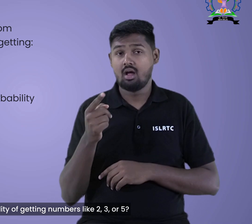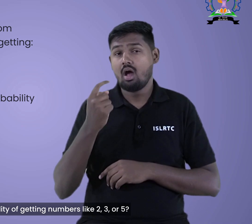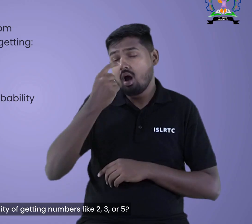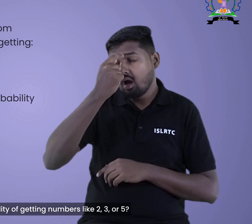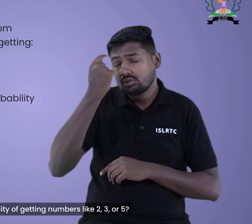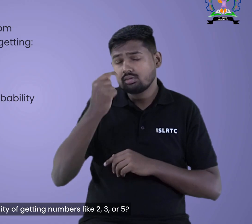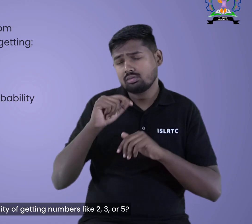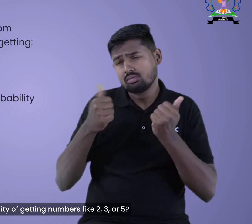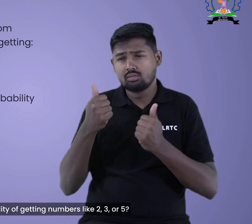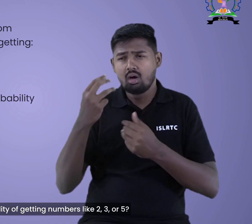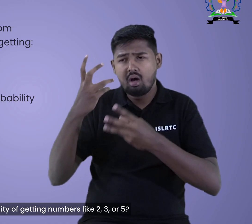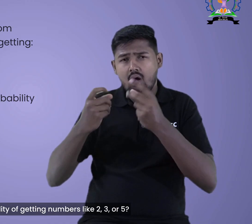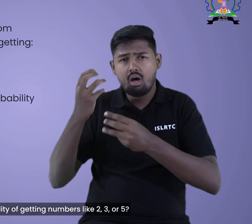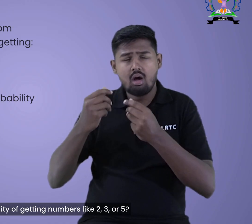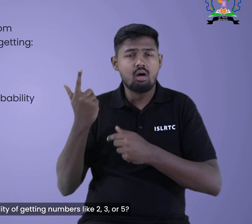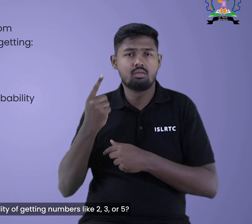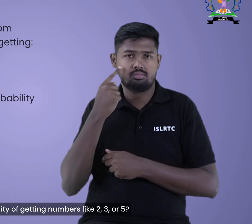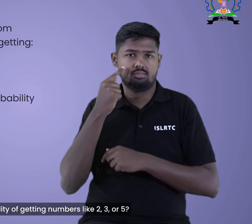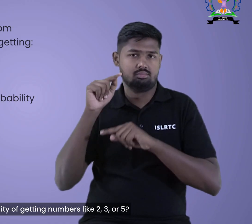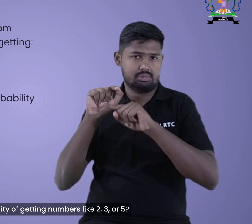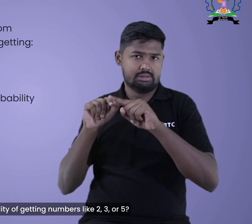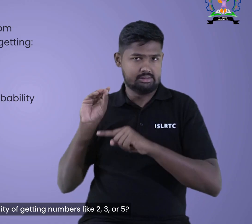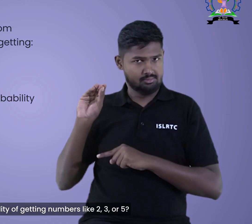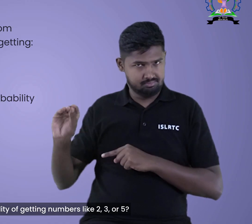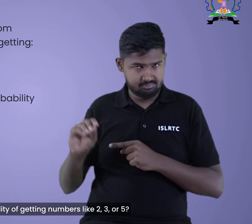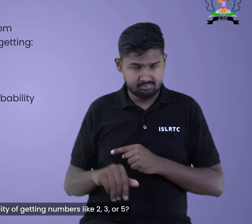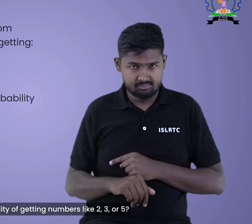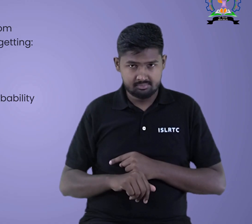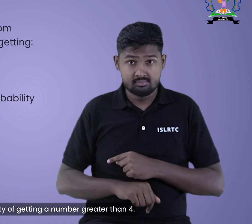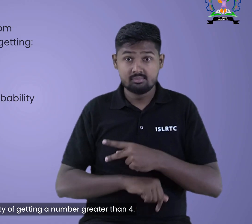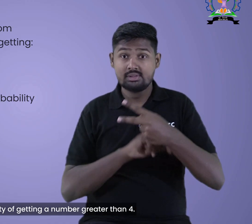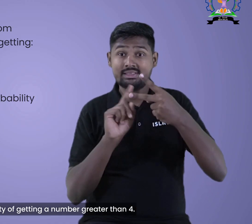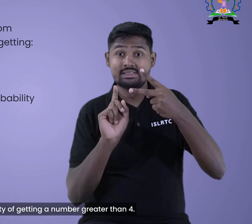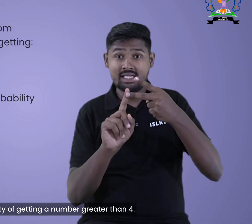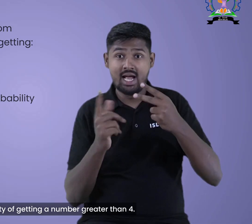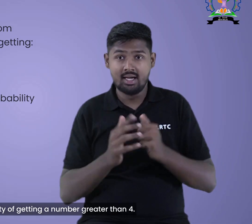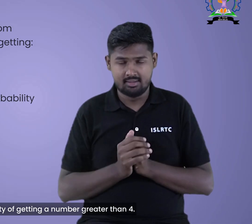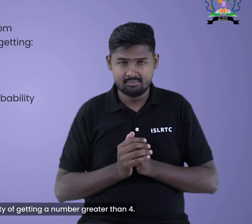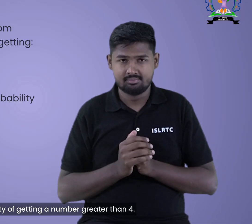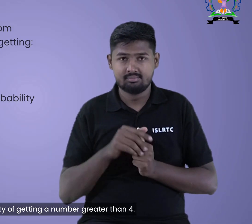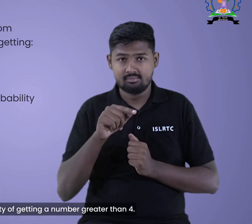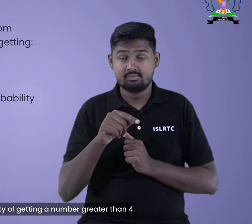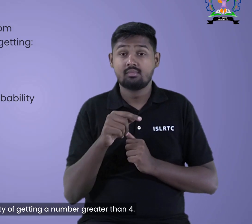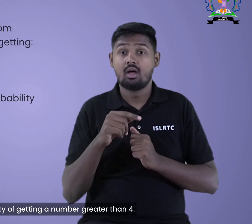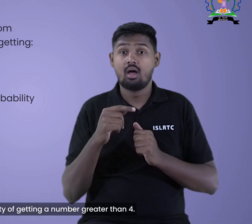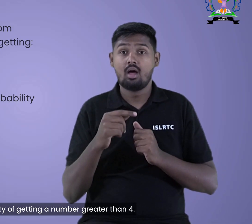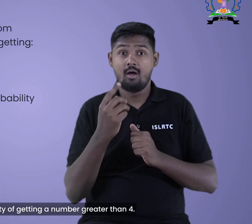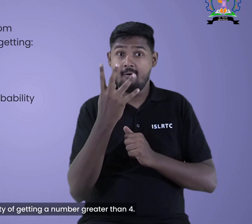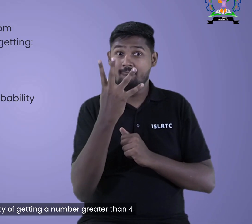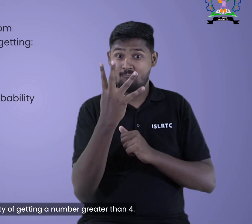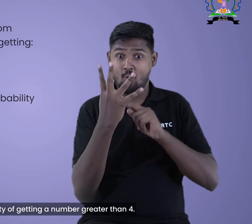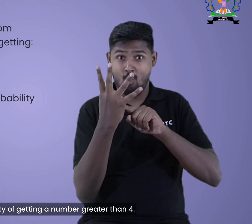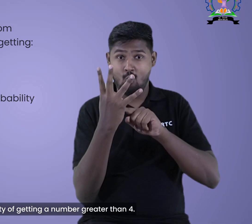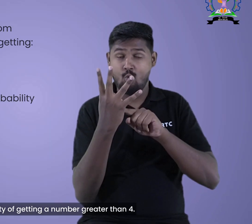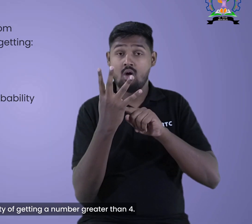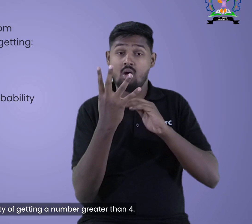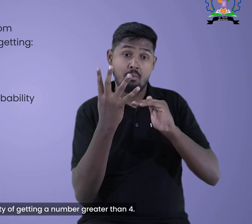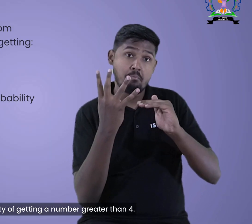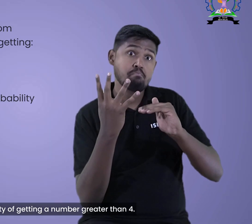B, Find the probability of getting a number